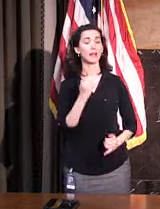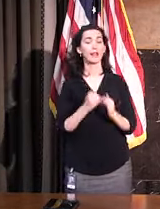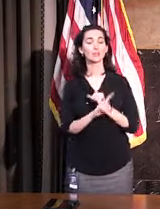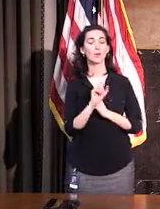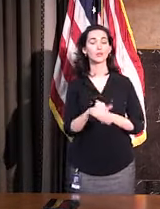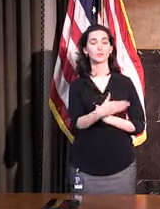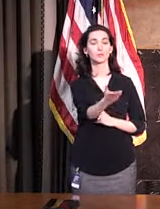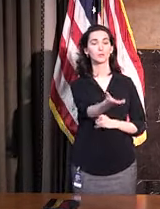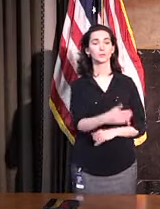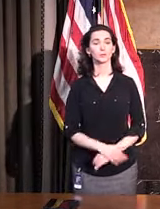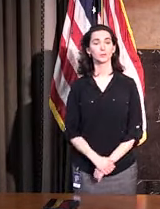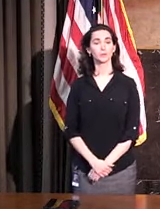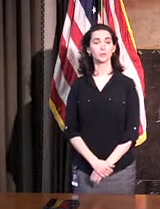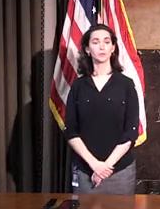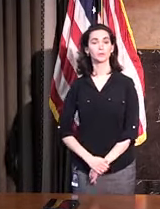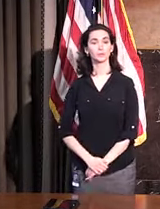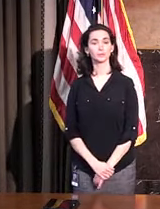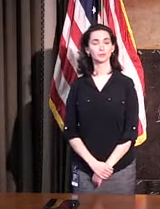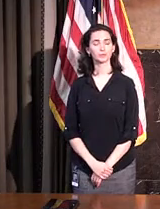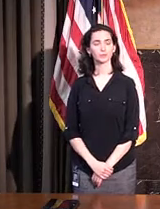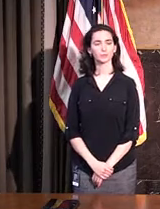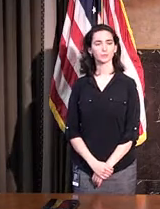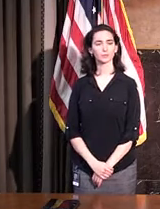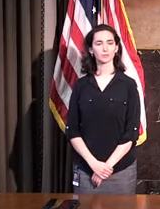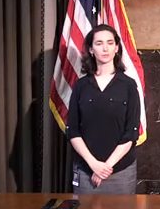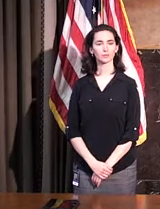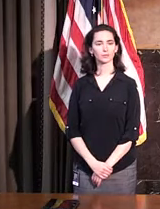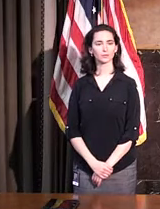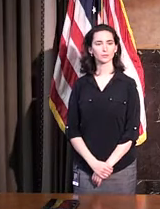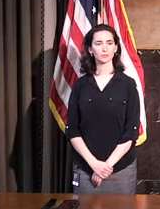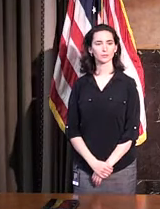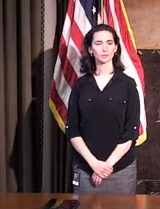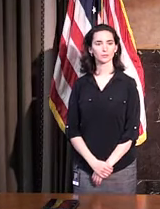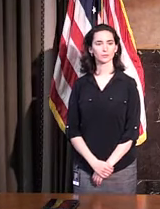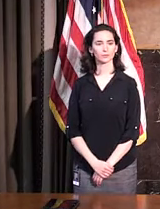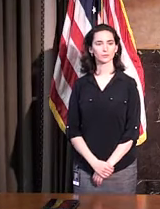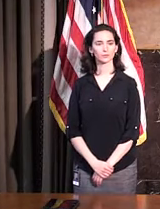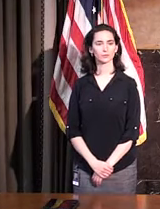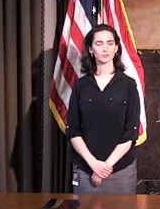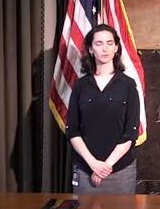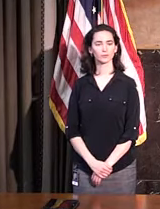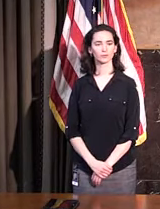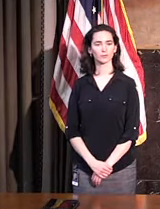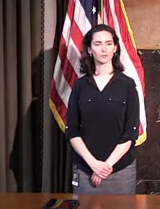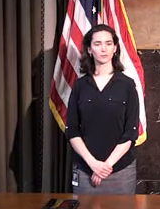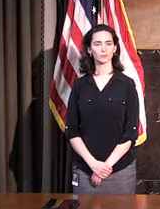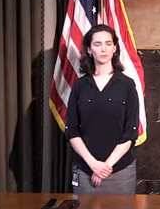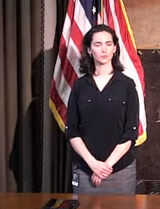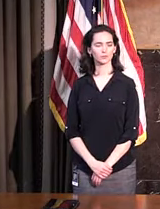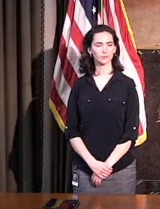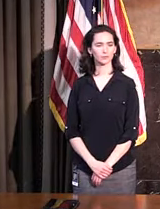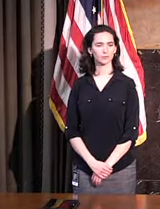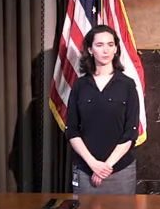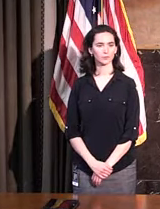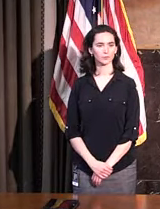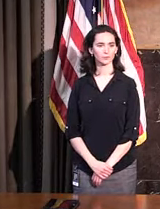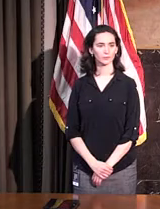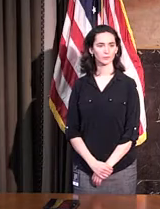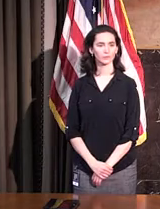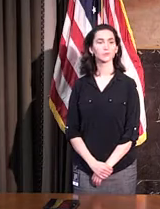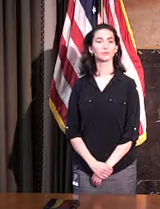Yes, sir. Can you talk about the decision to, or some of these underlying conditions, mm-hmm. you know,